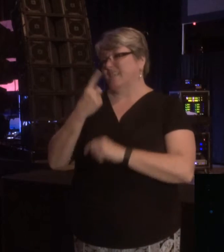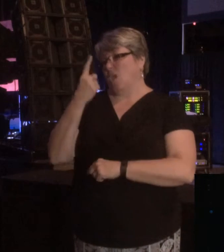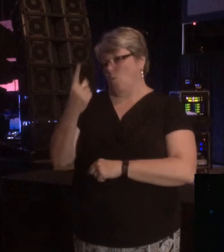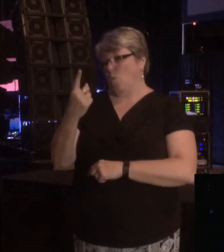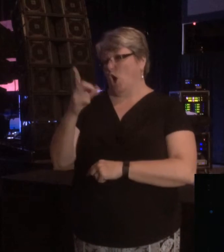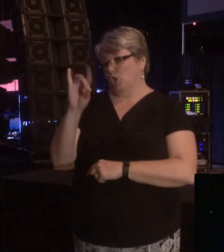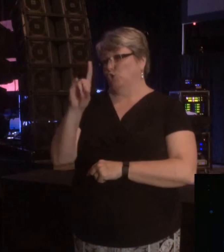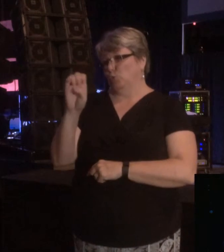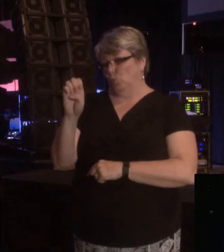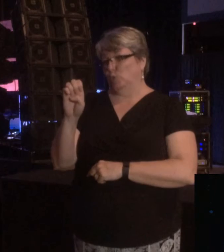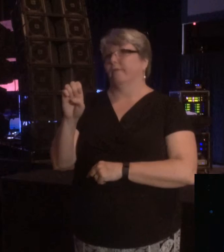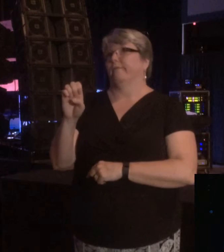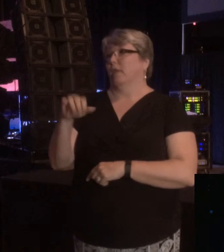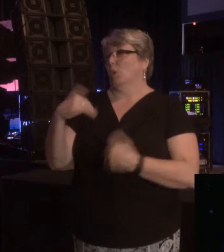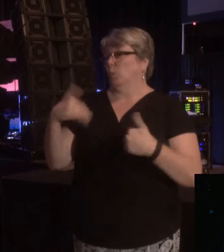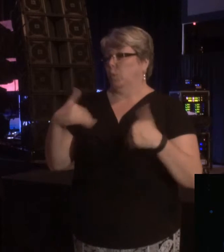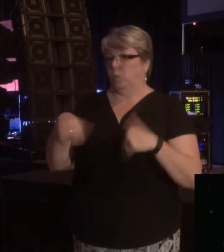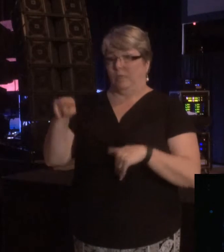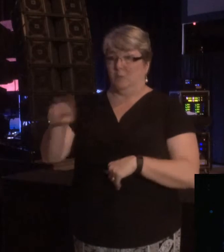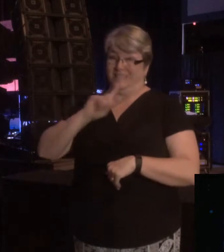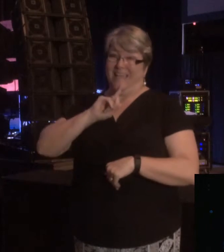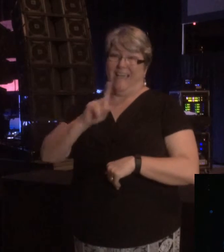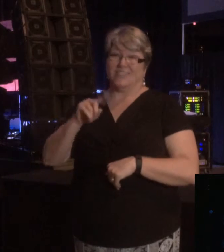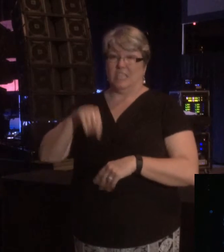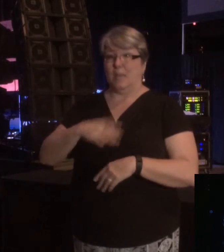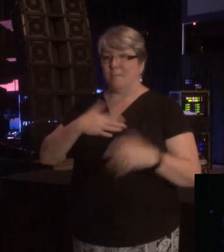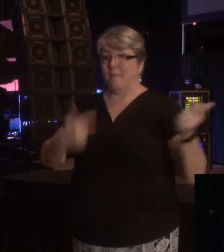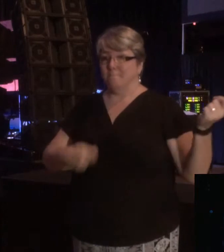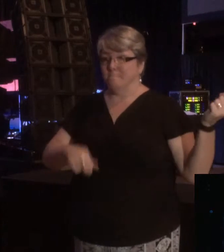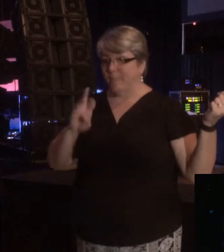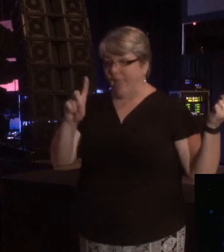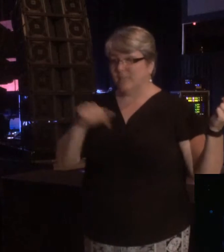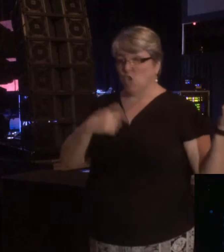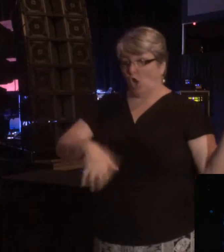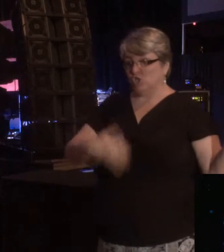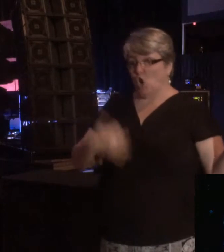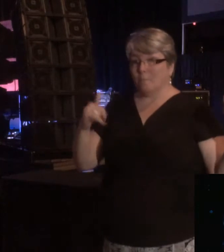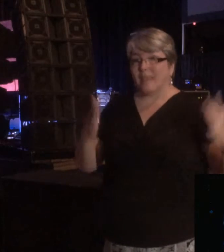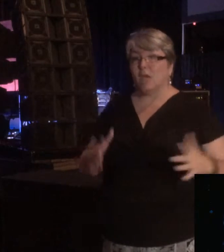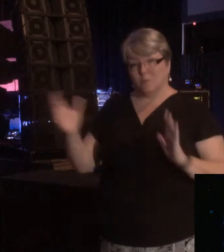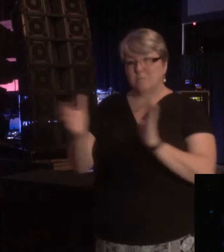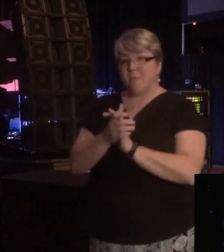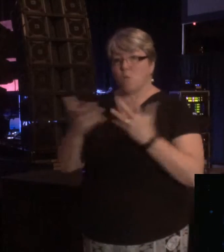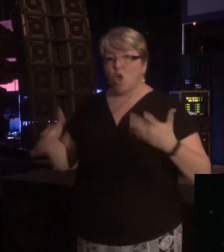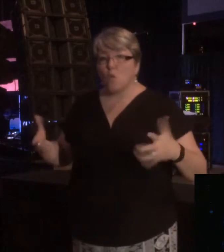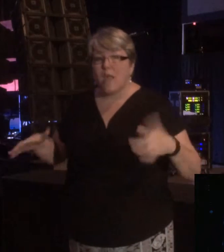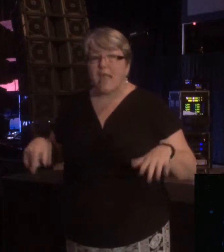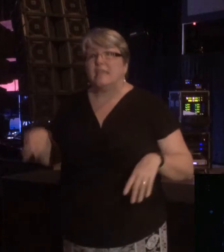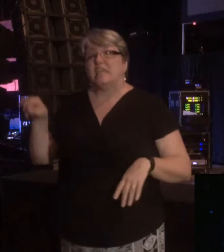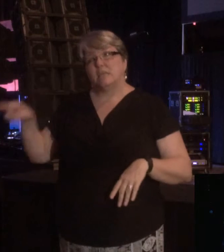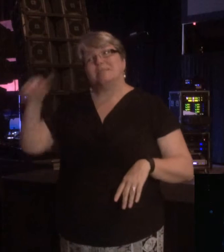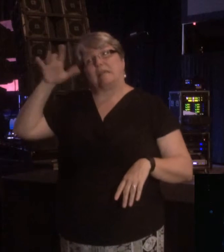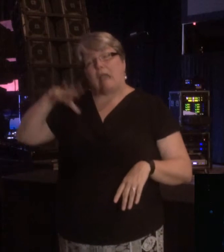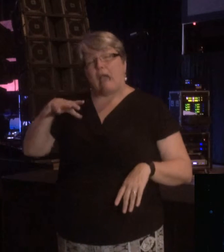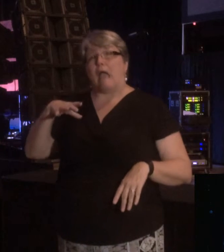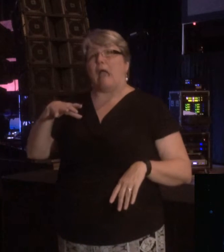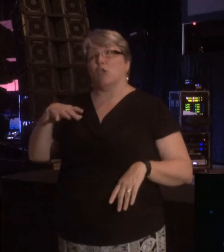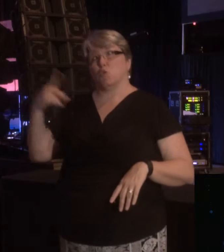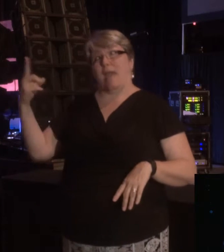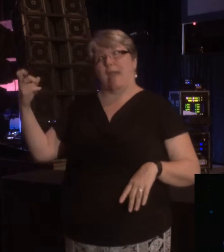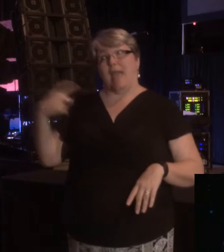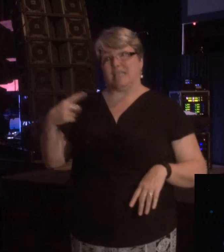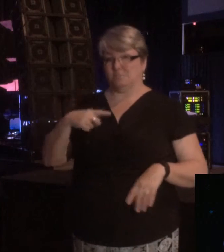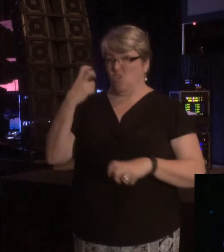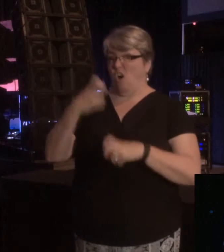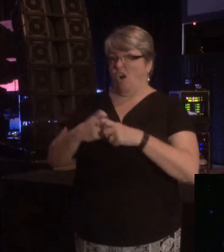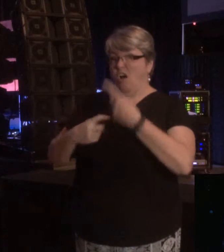one statement that I tell a lot of people is, you can't mess it up. The Lord is, if you